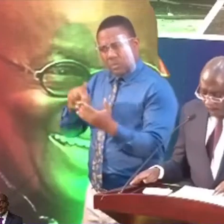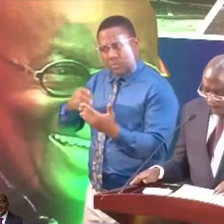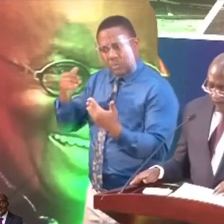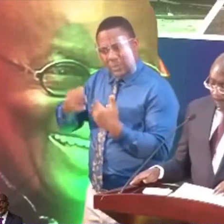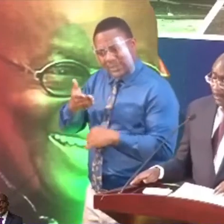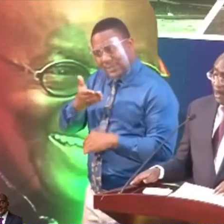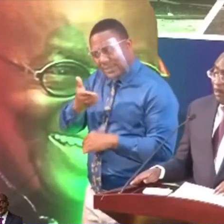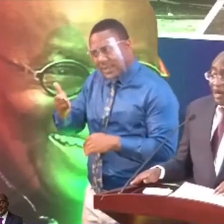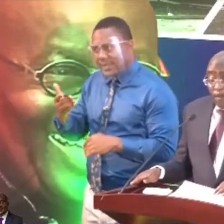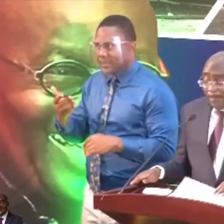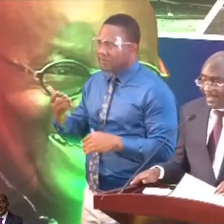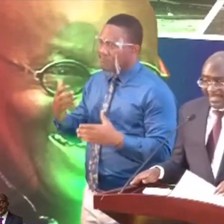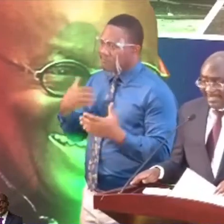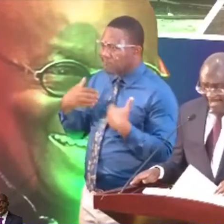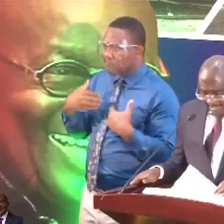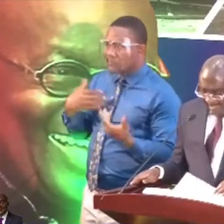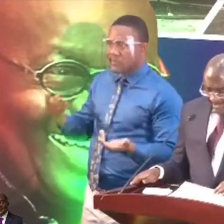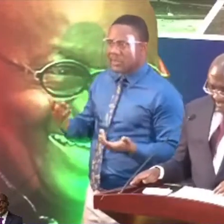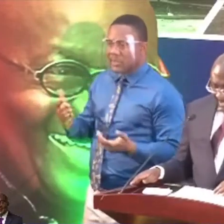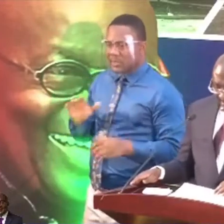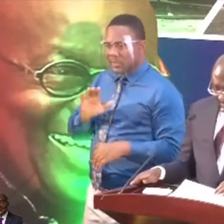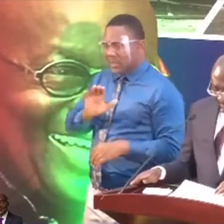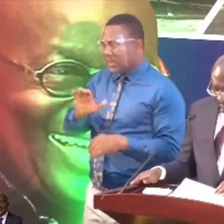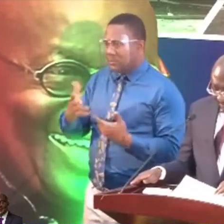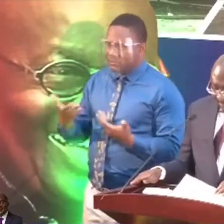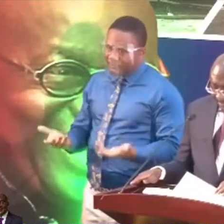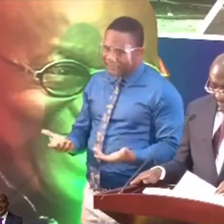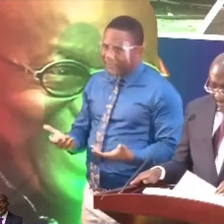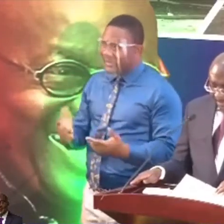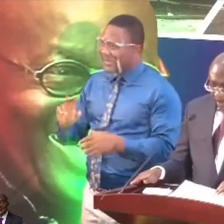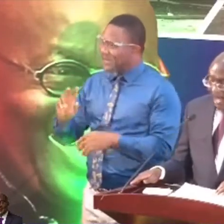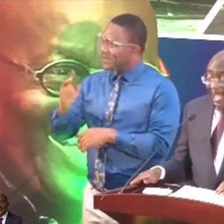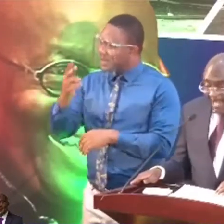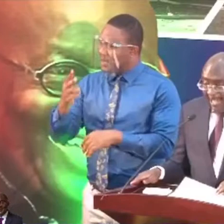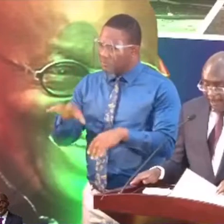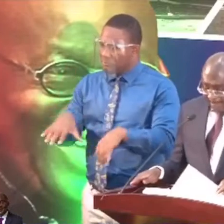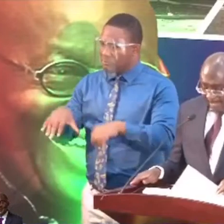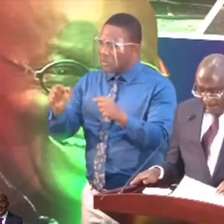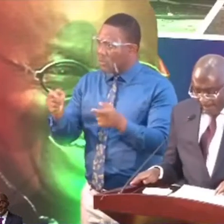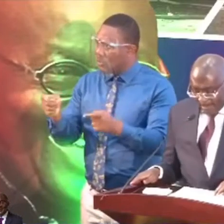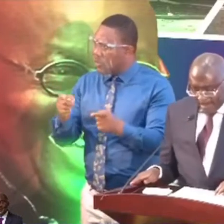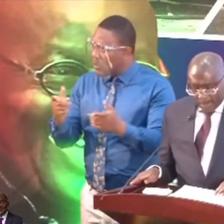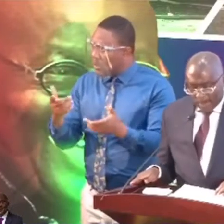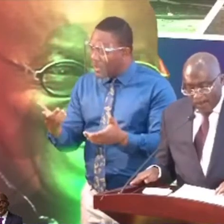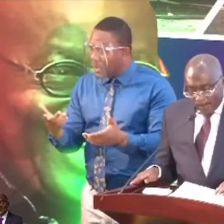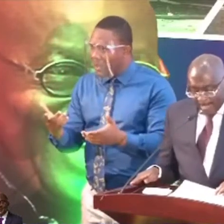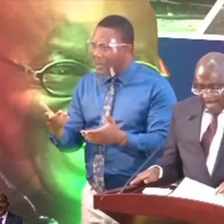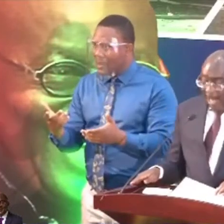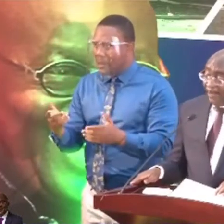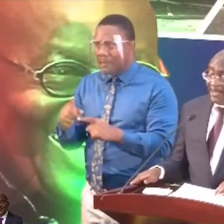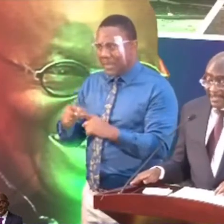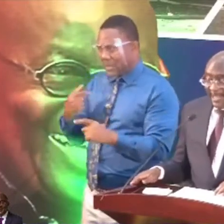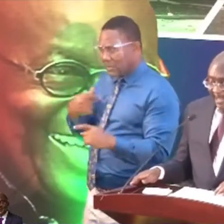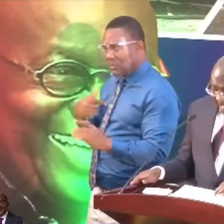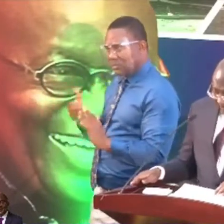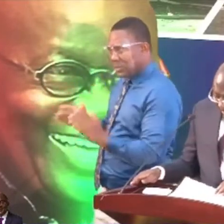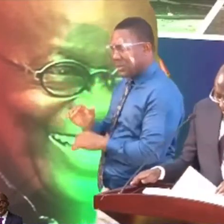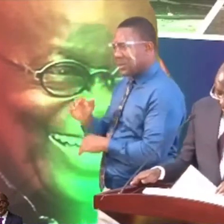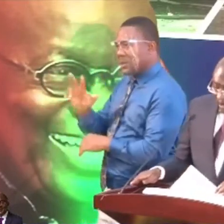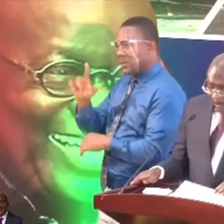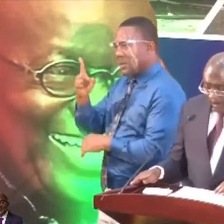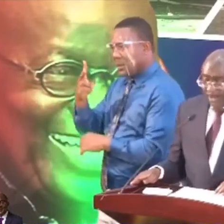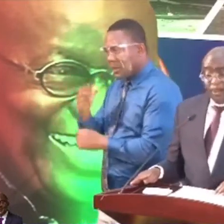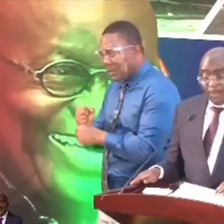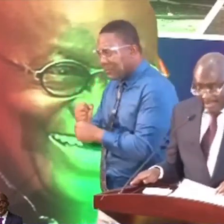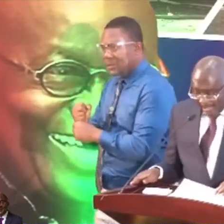to were completed in their second term. We are, however, happy to compare our 3.5-year